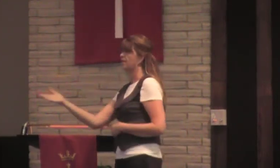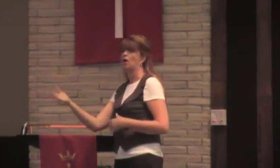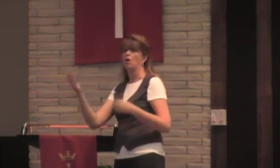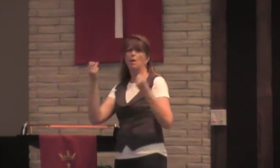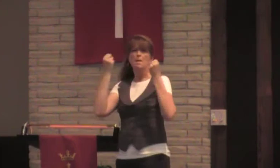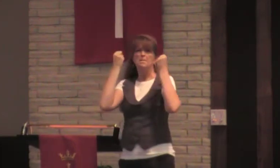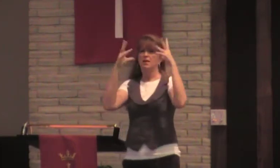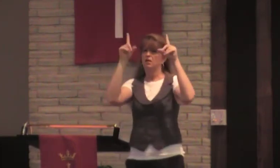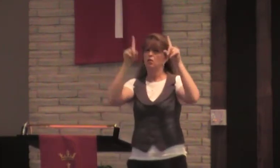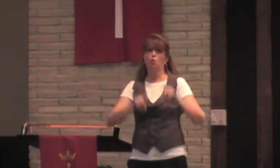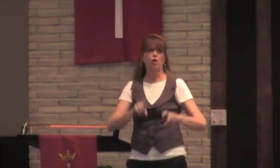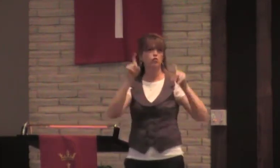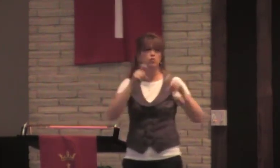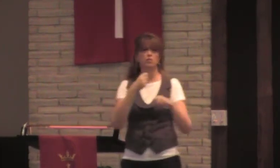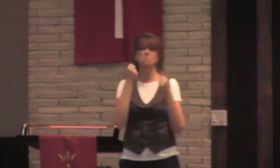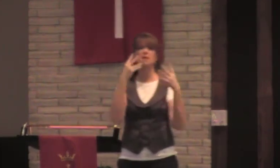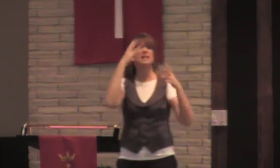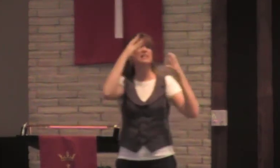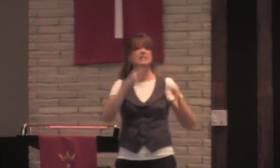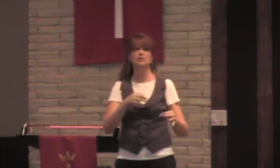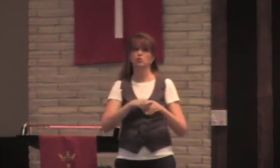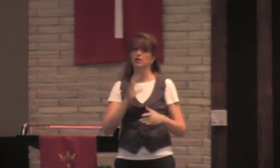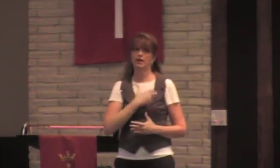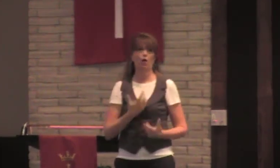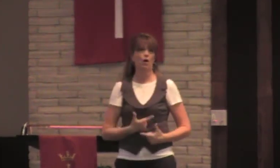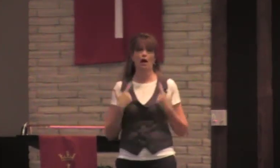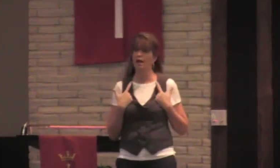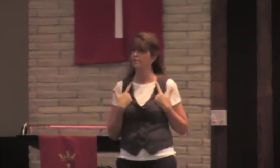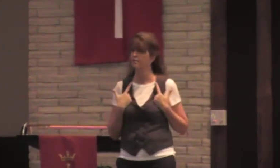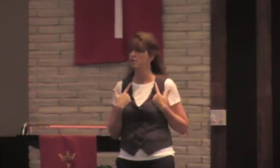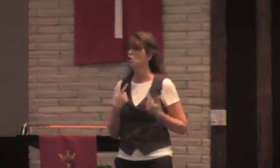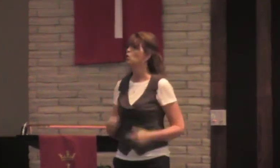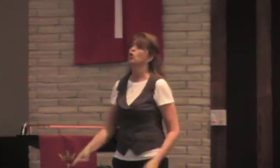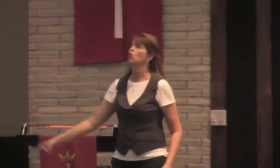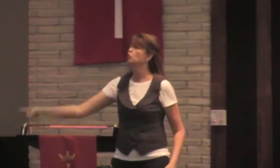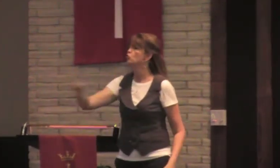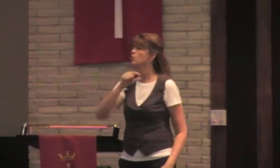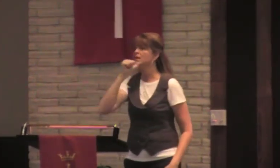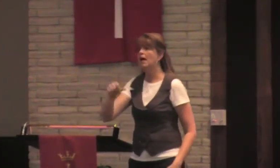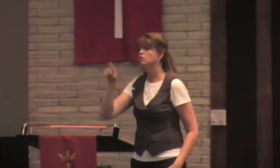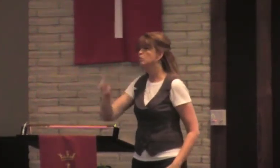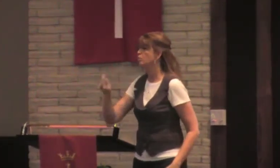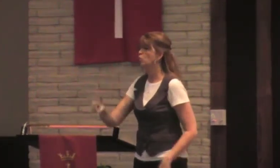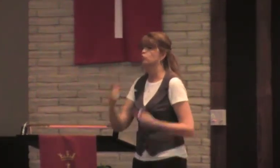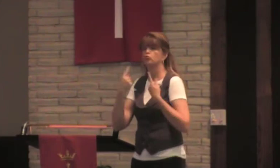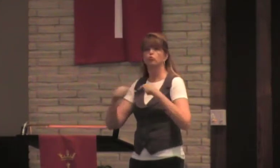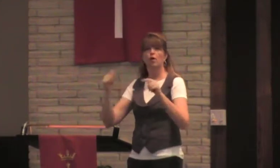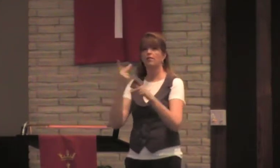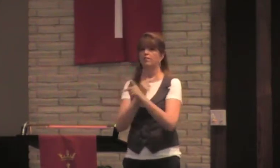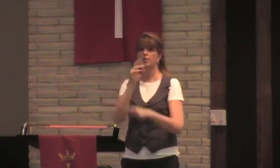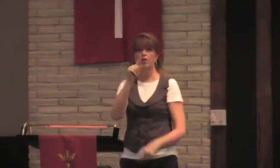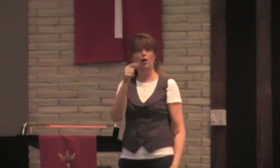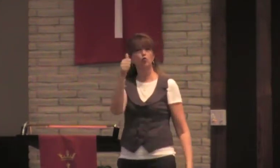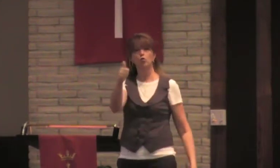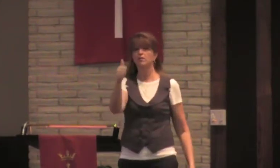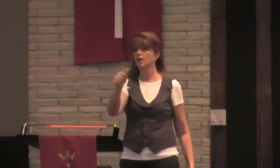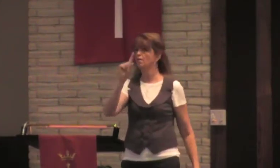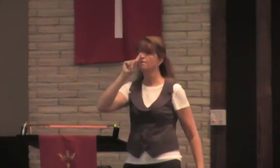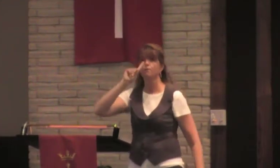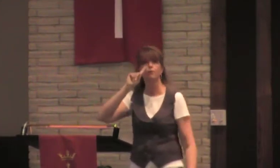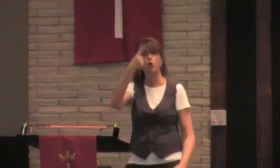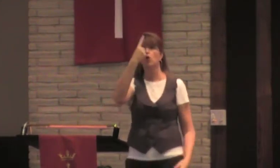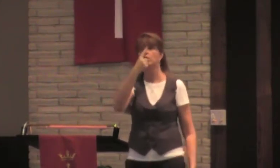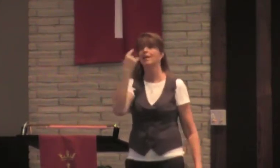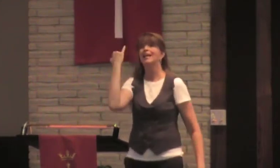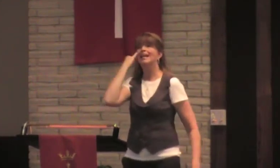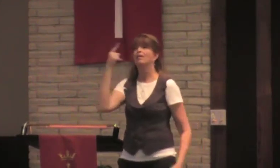Which college should I go to? Where should I work? All of these big questions, these big decisions in life, you are not supposed